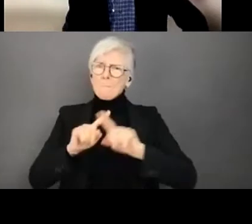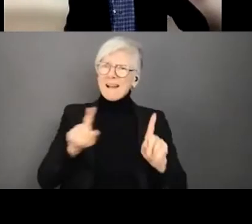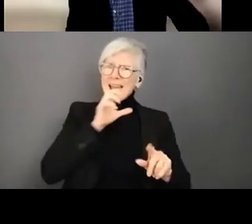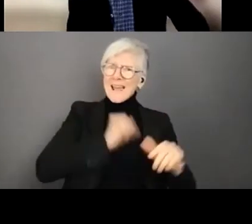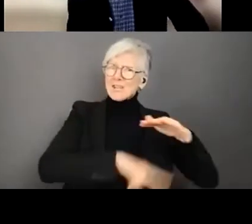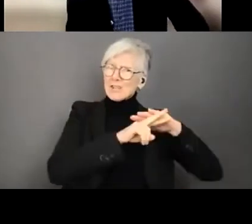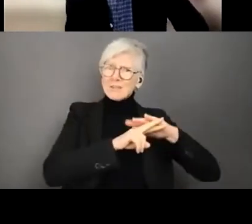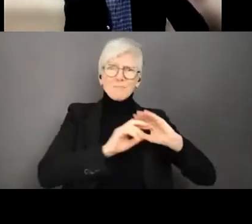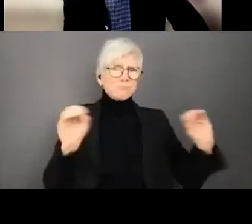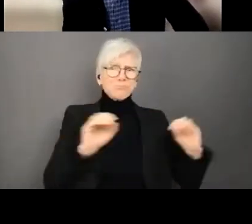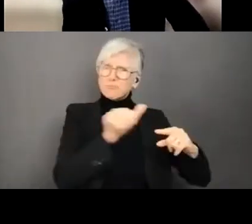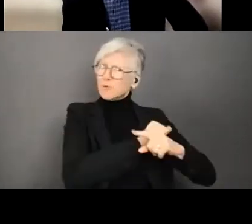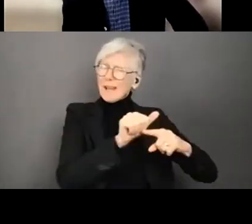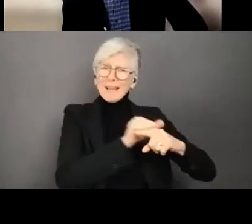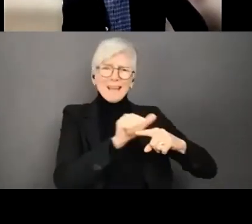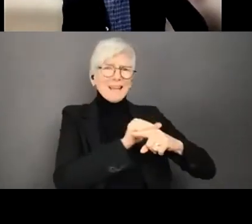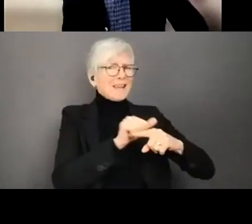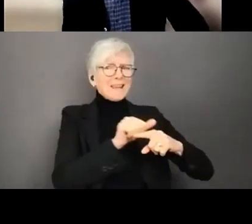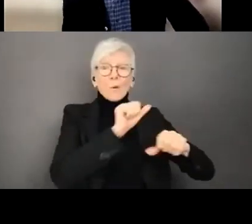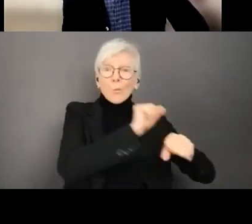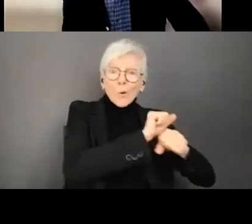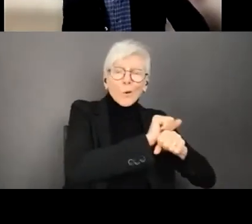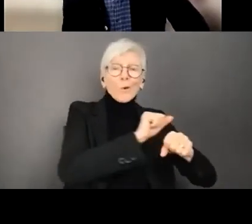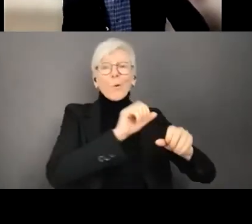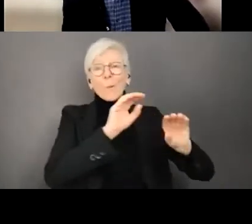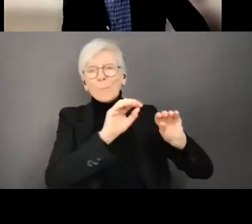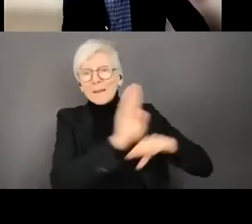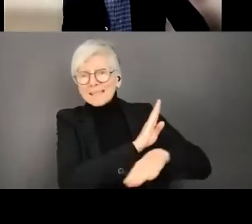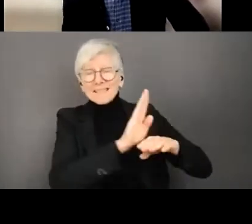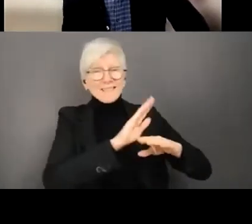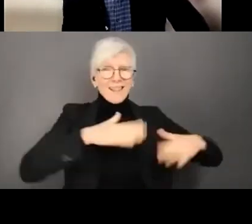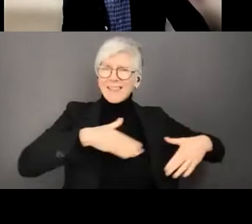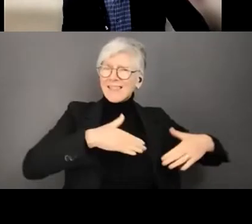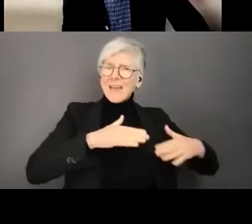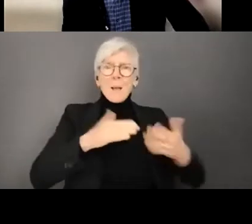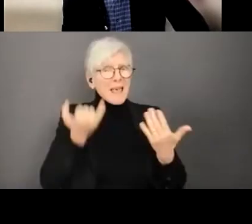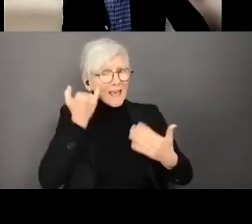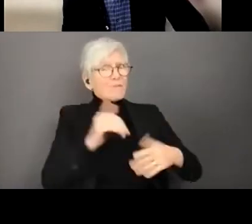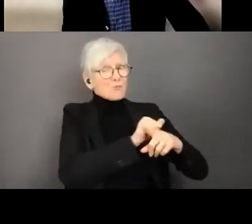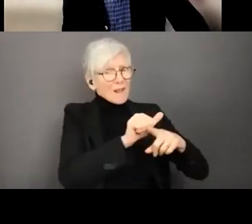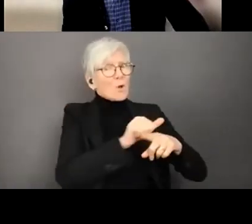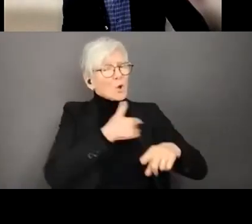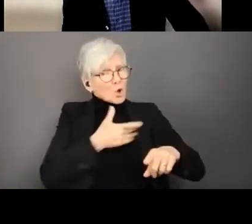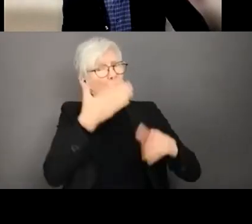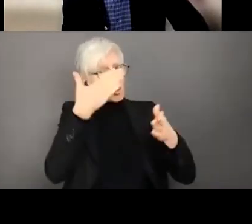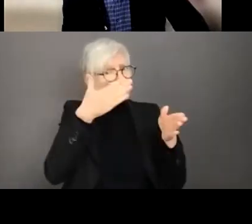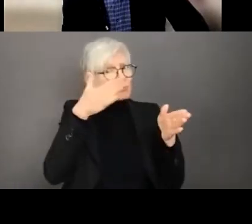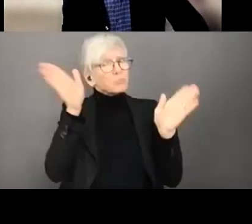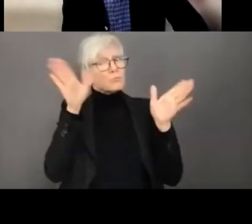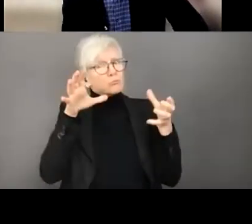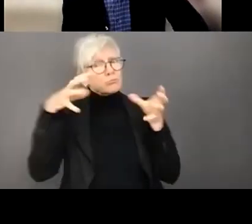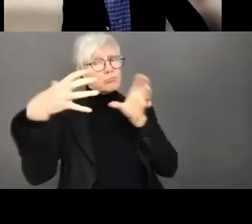their biases and maybe help change things. How do you feel about that, Margaret? I think that is a fabulous